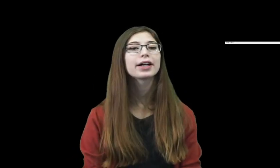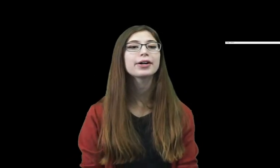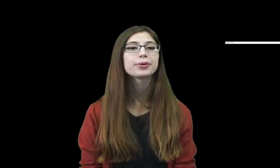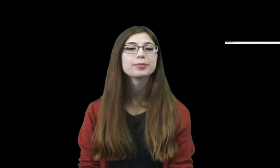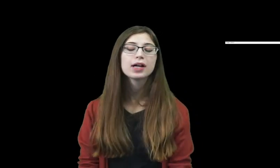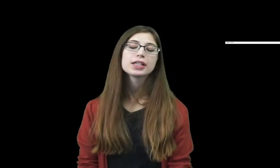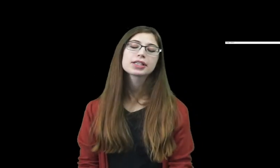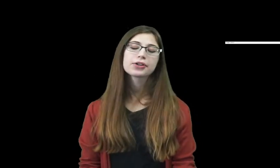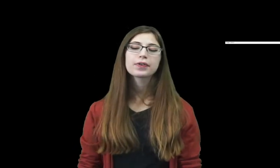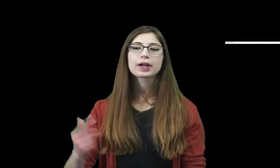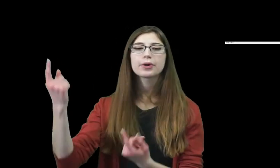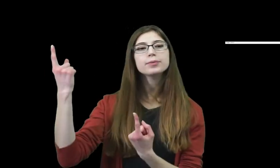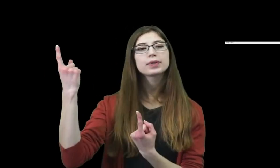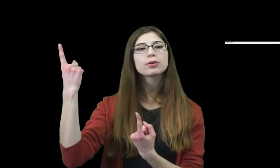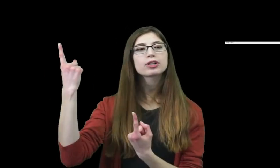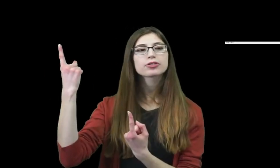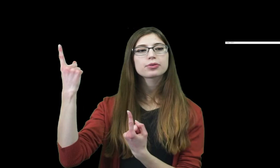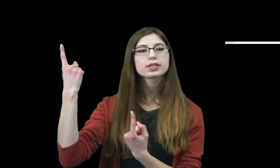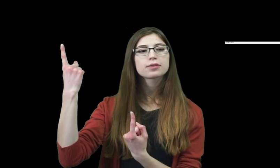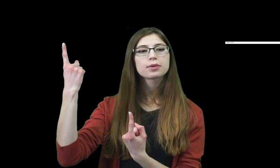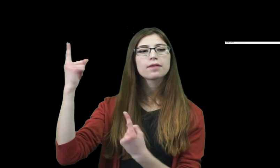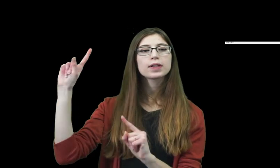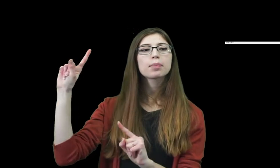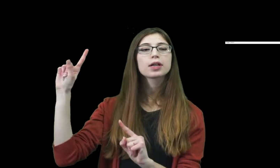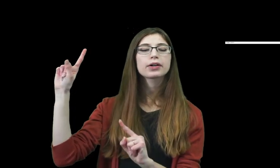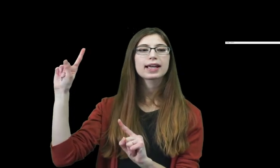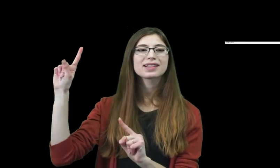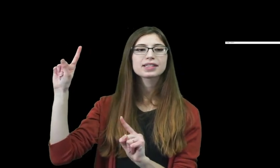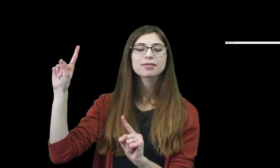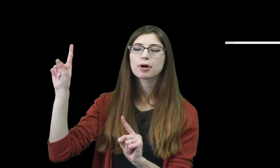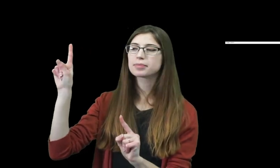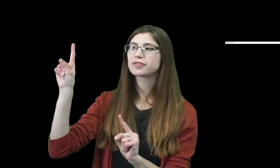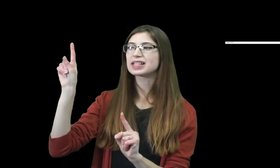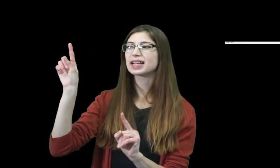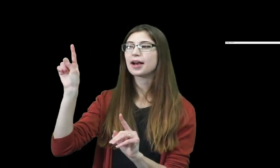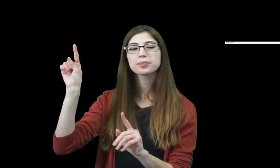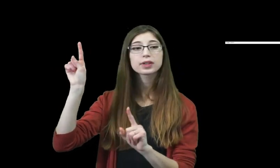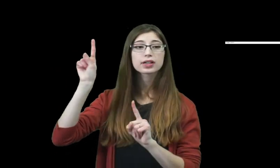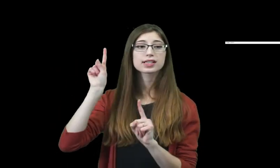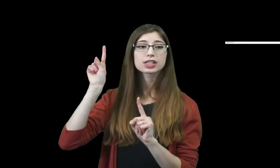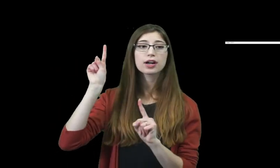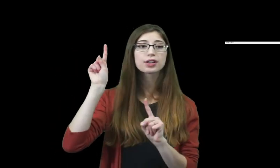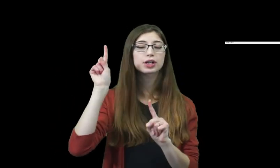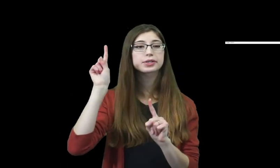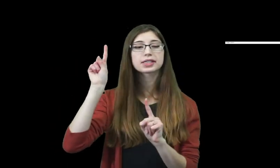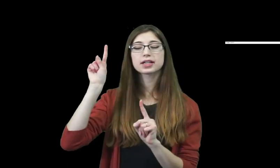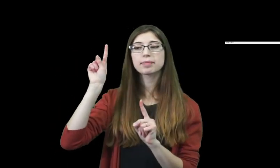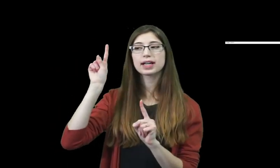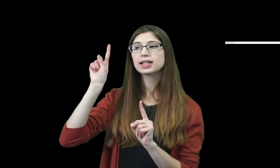Go. So for go, you are just going to flip your hands so your palms are facing out. You're going to start closest to your body